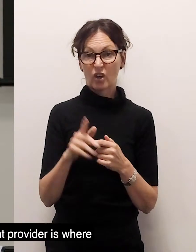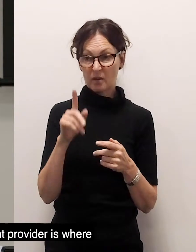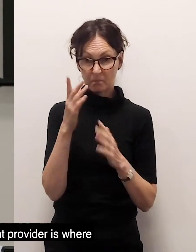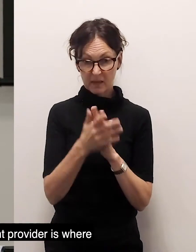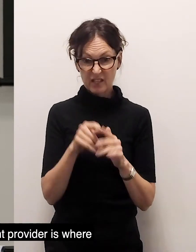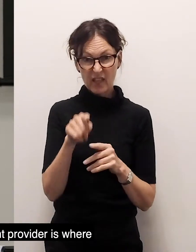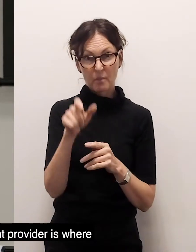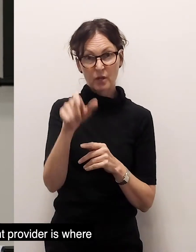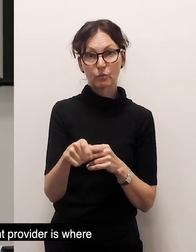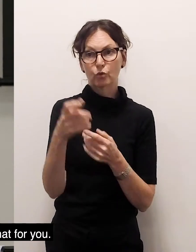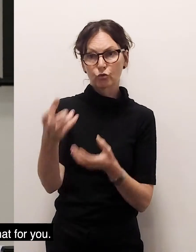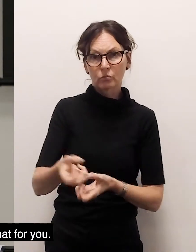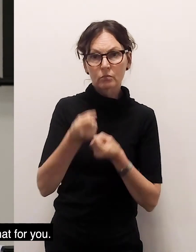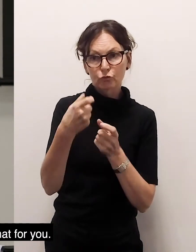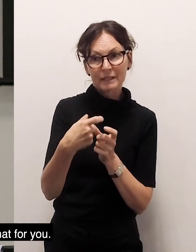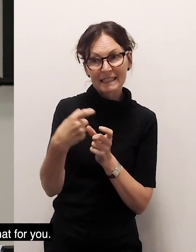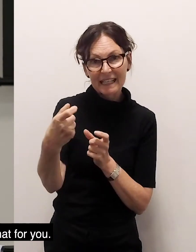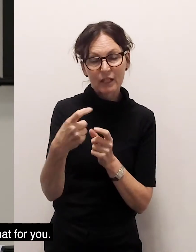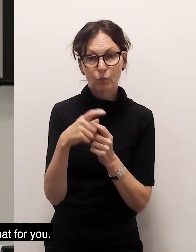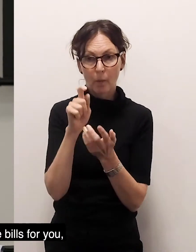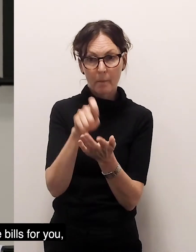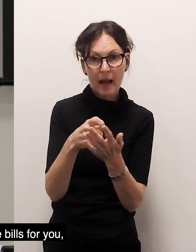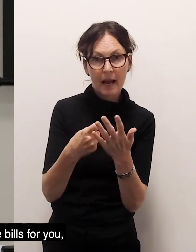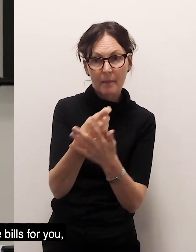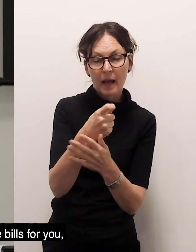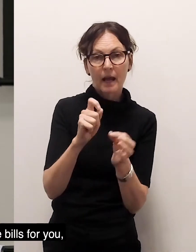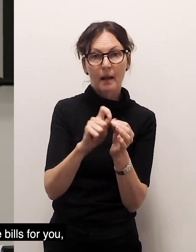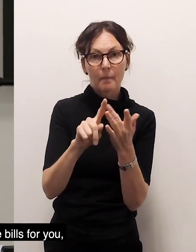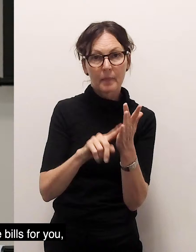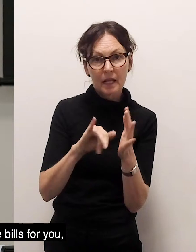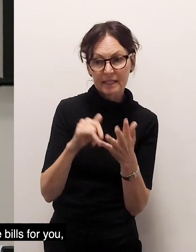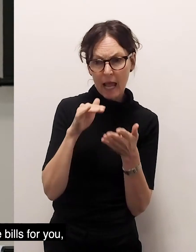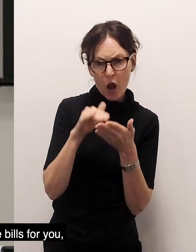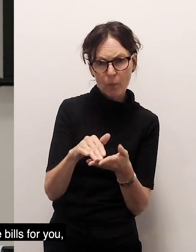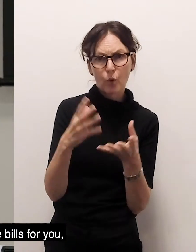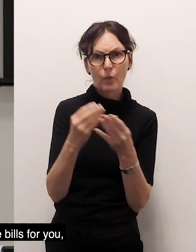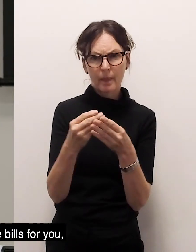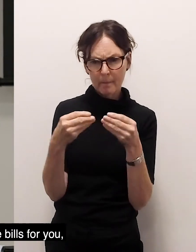And the plan management provider is where someone does that for you. So they can